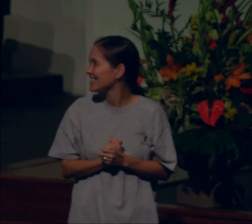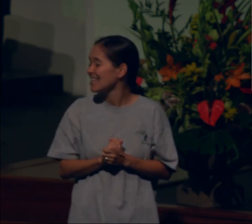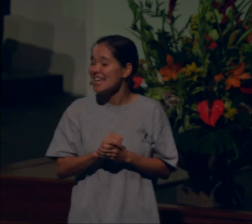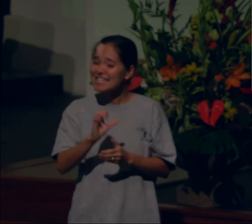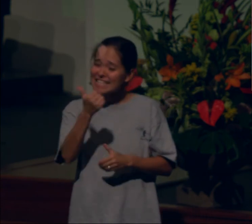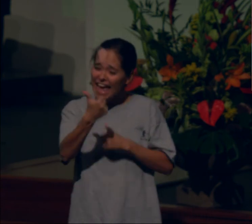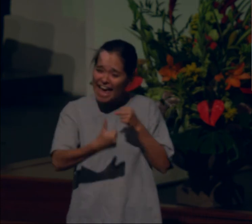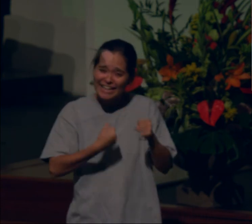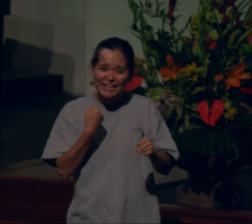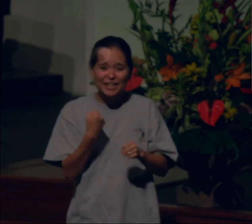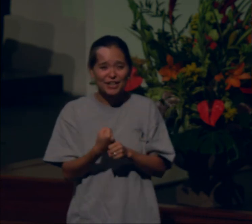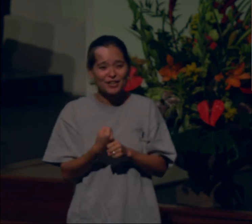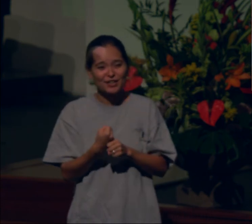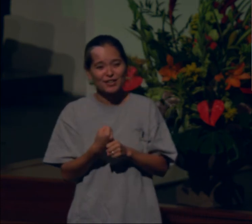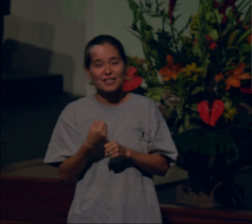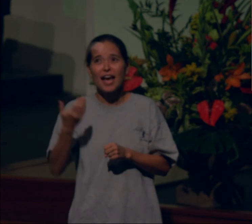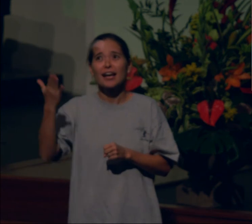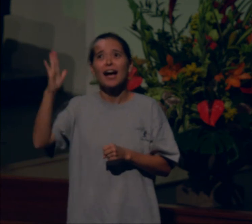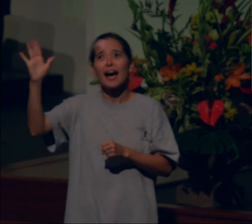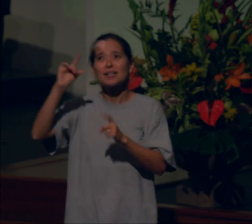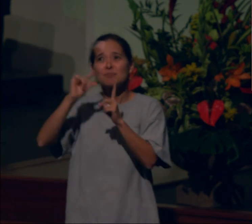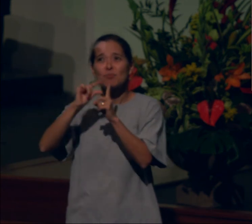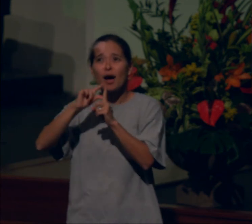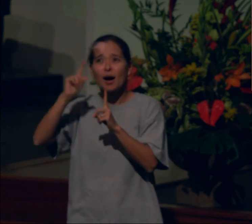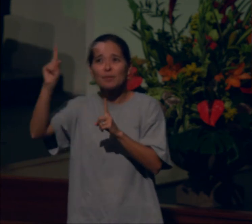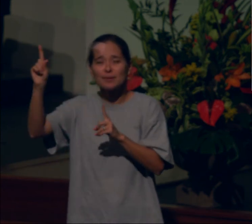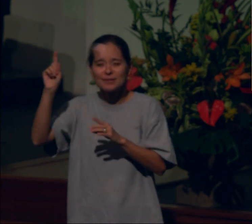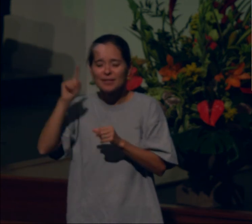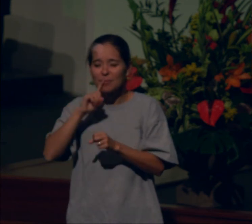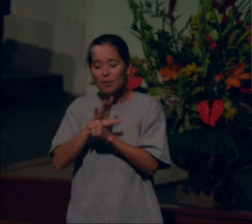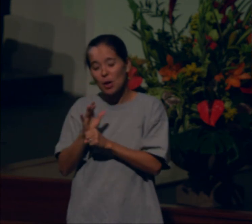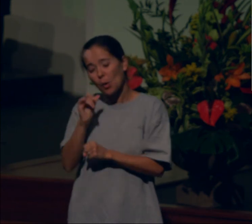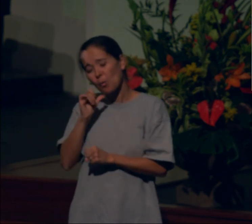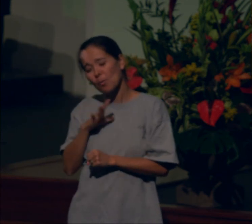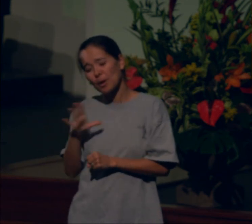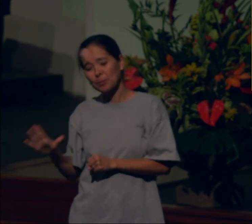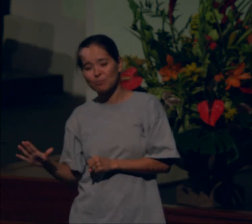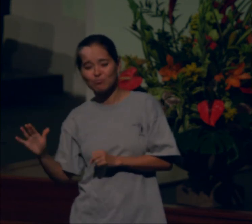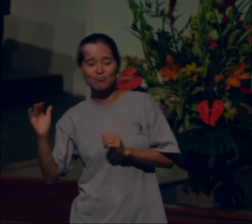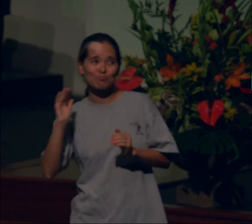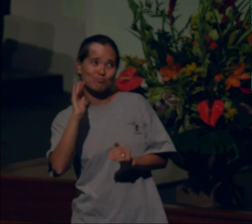Ten years after I got that word from the little old saint of God,